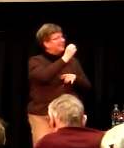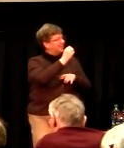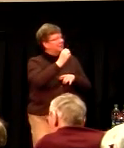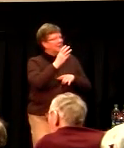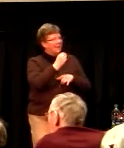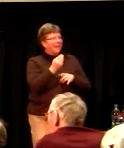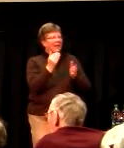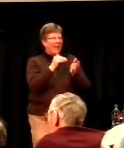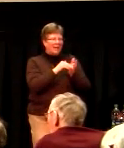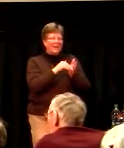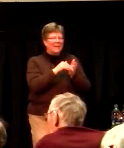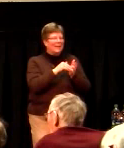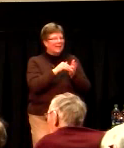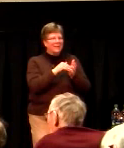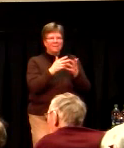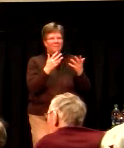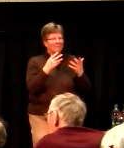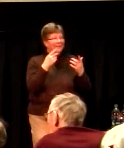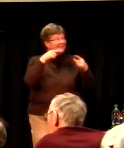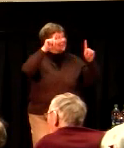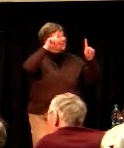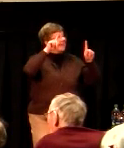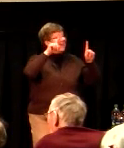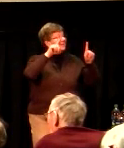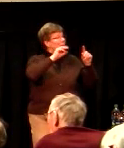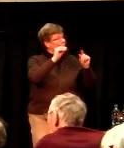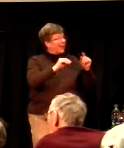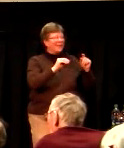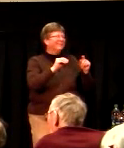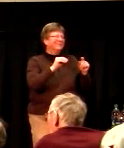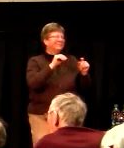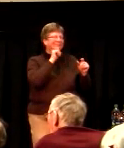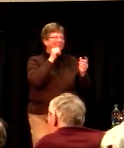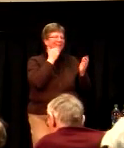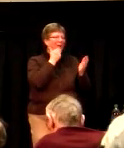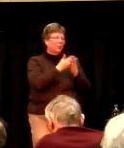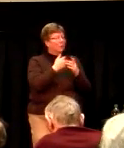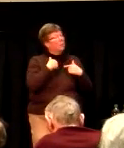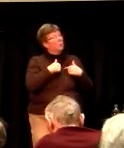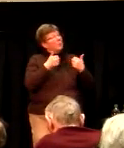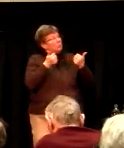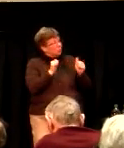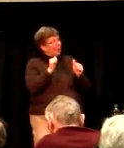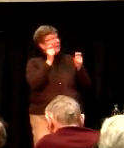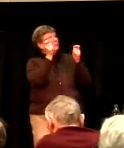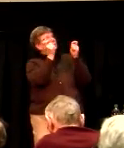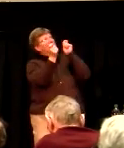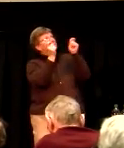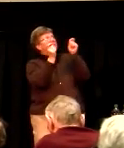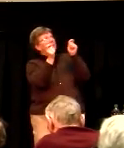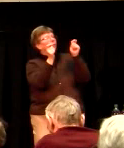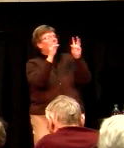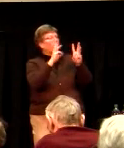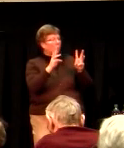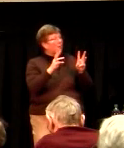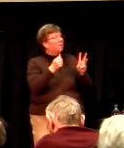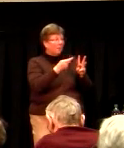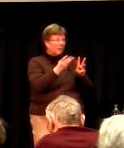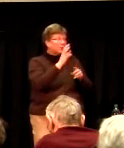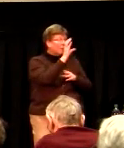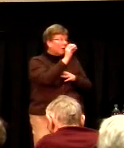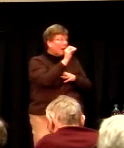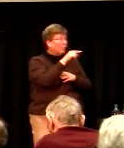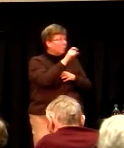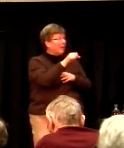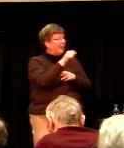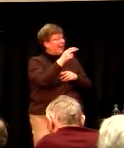again, the success rate is not so great. So we keep playing with it. And there are multiple companies out there that you can